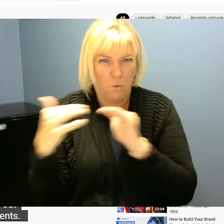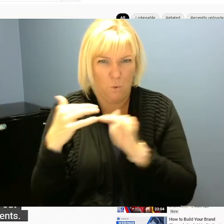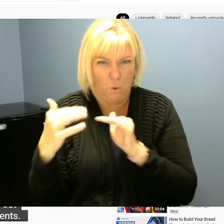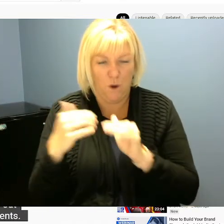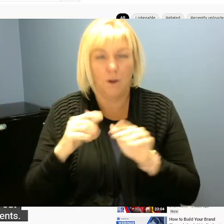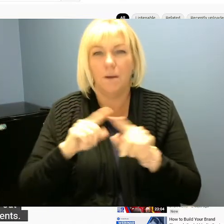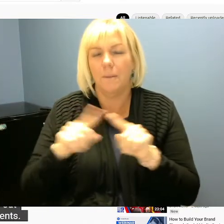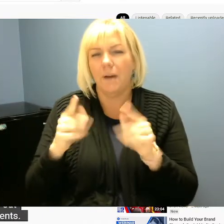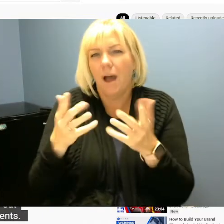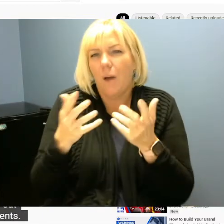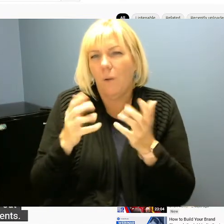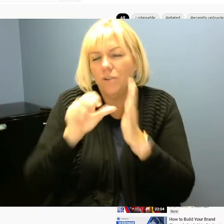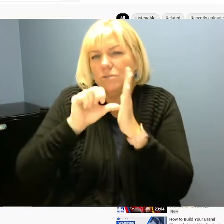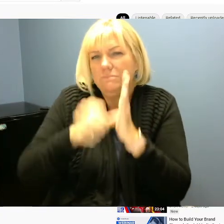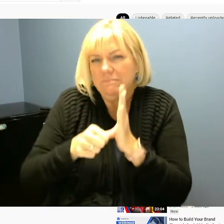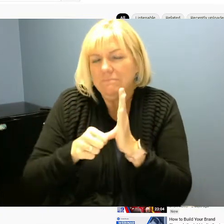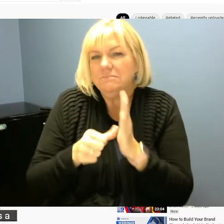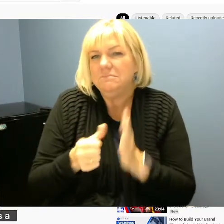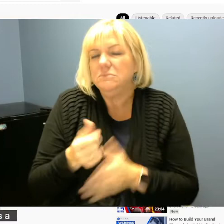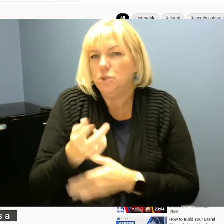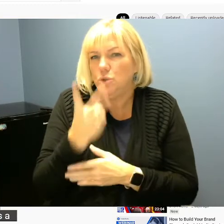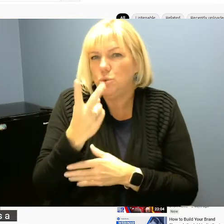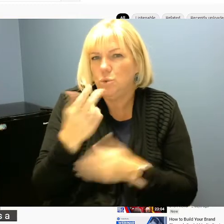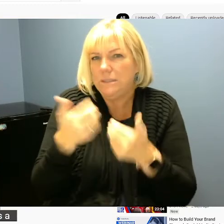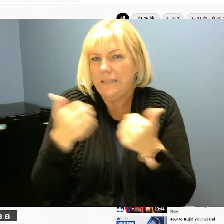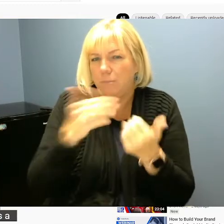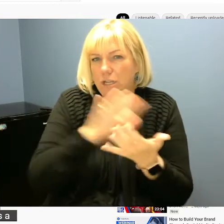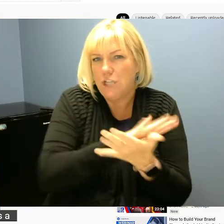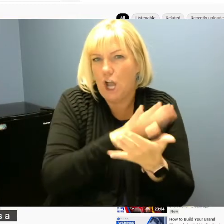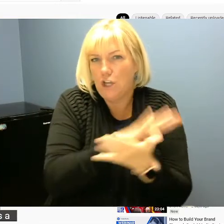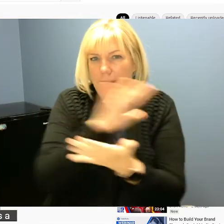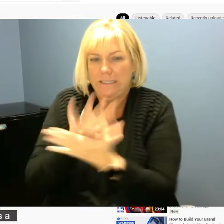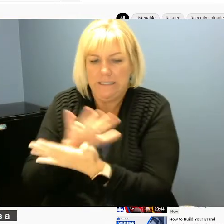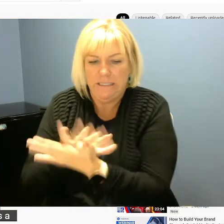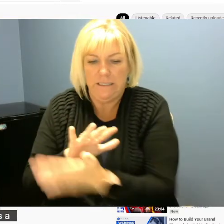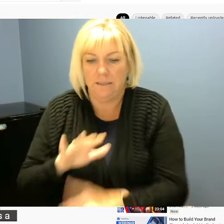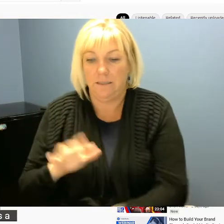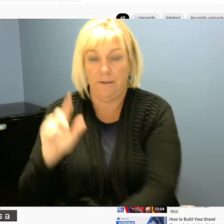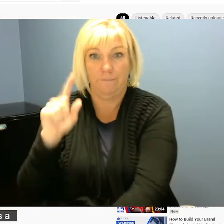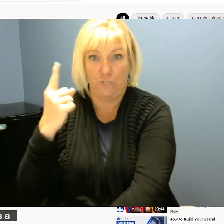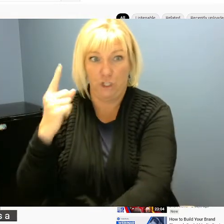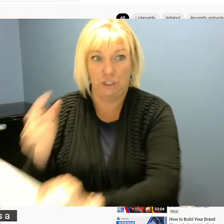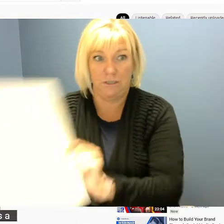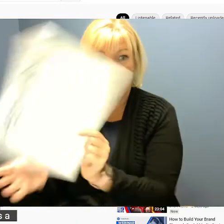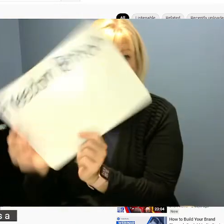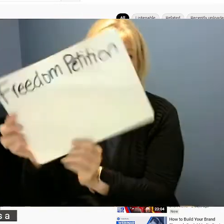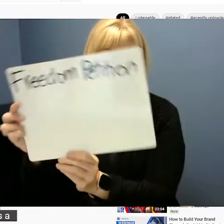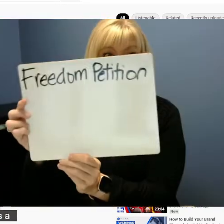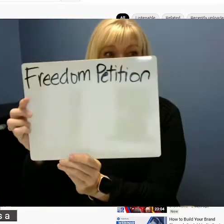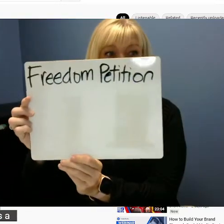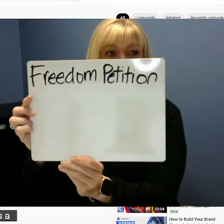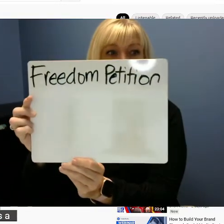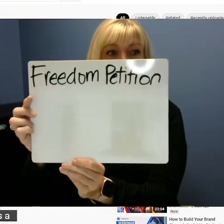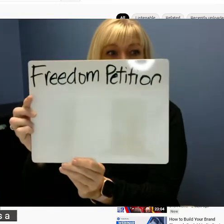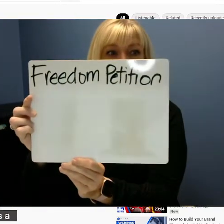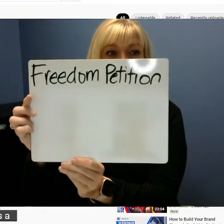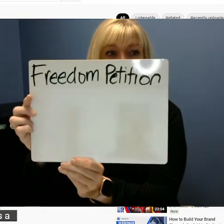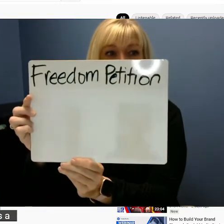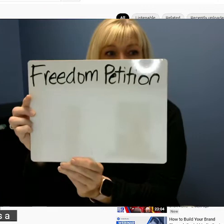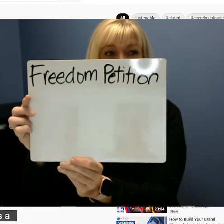couple more points about these two documents. So the first there, the freedom petition that you have from Besties and